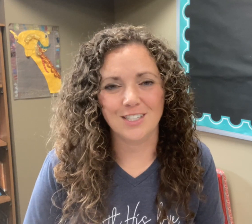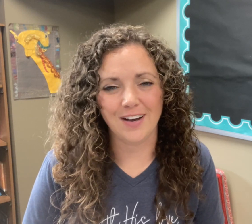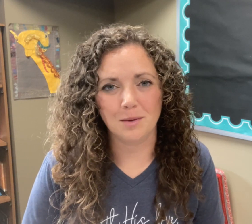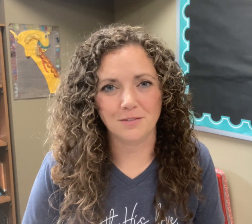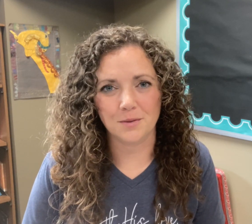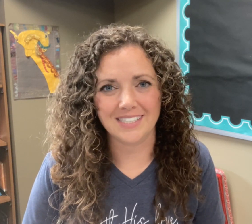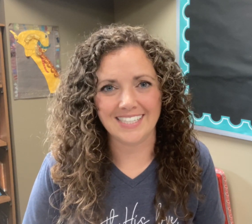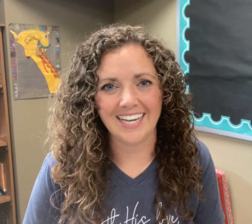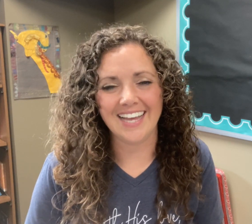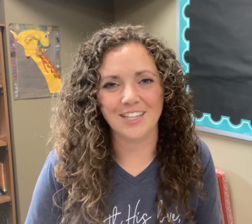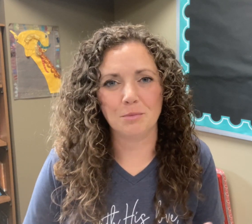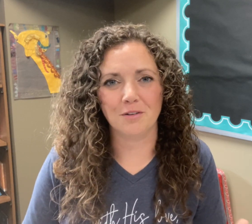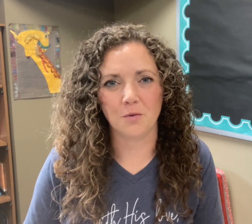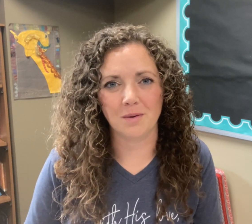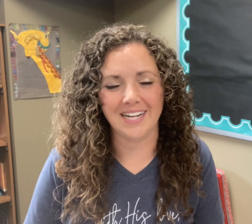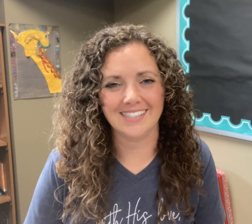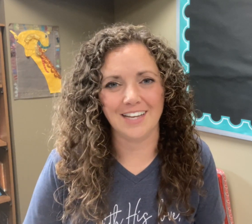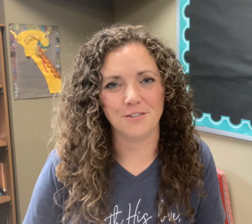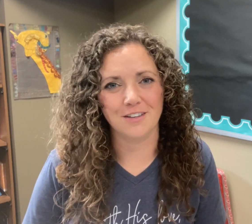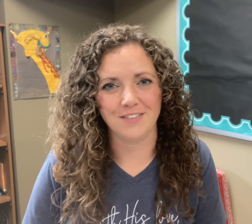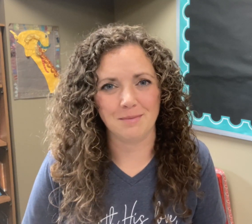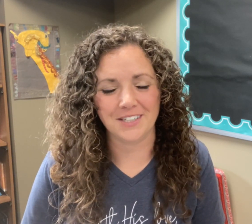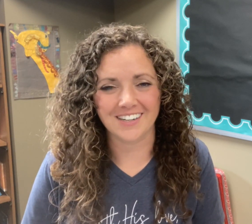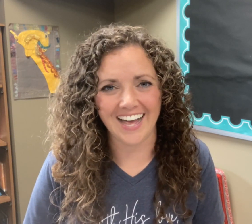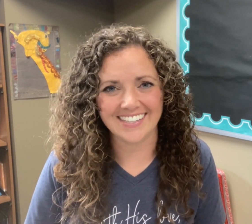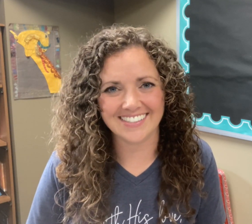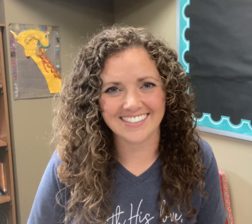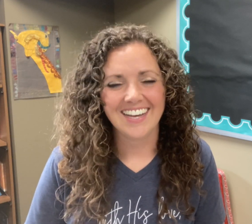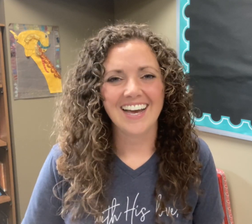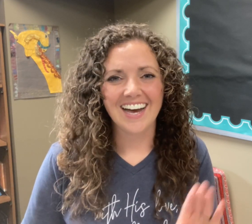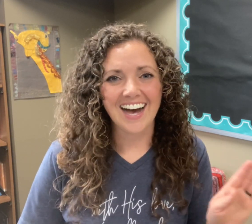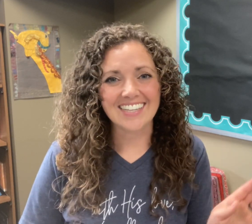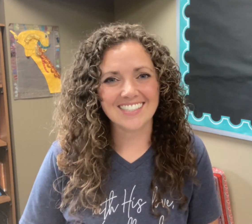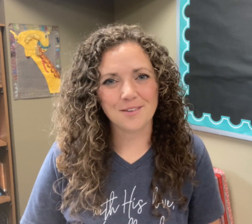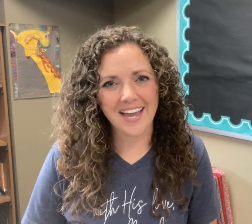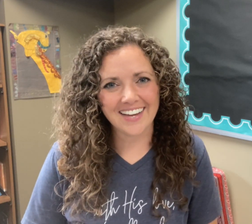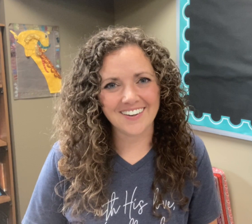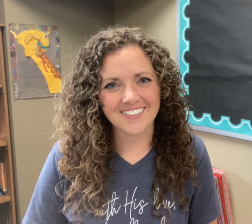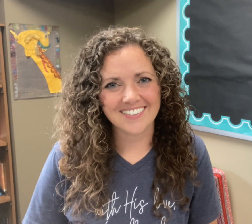develop fluency, and then you perform that skit for the family or class. Hasta luego.